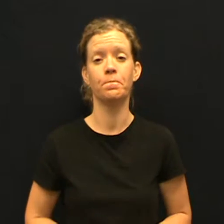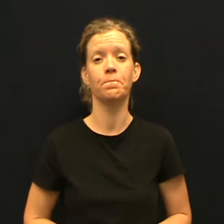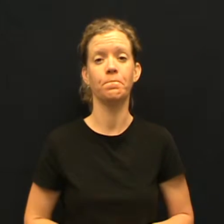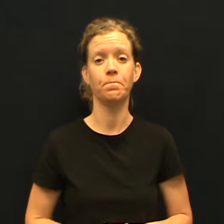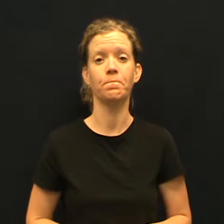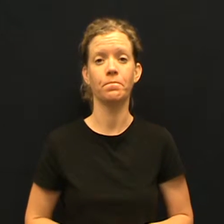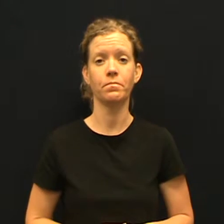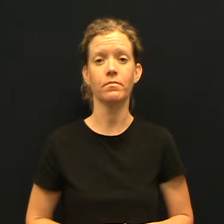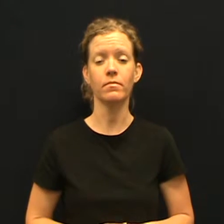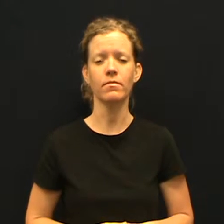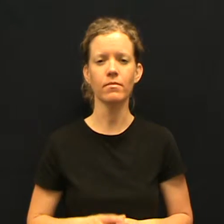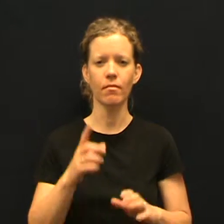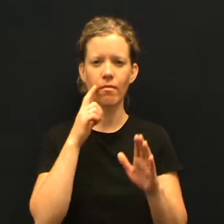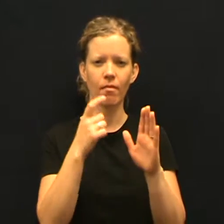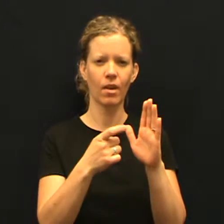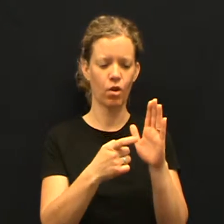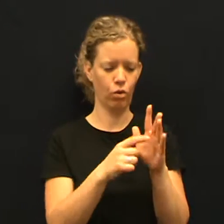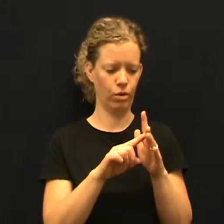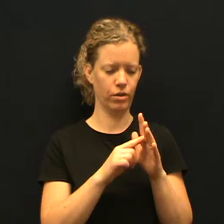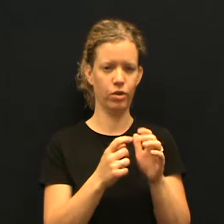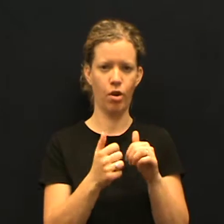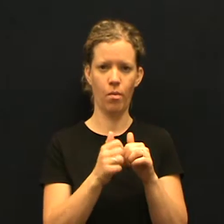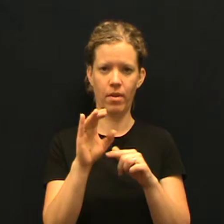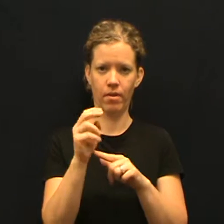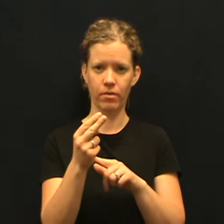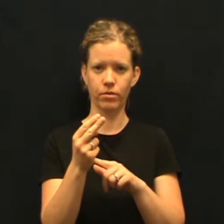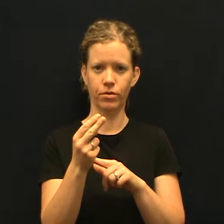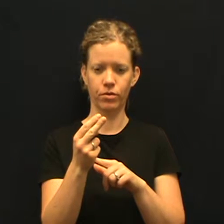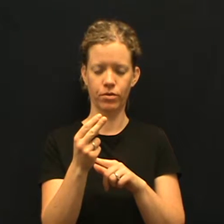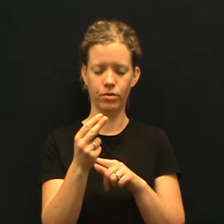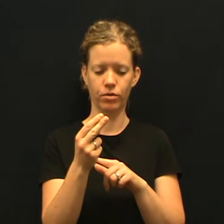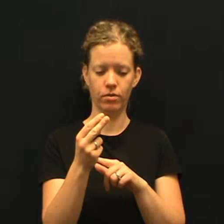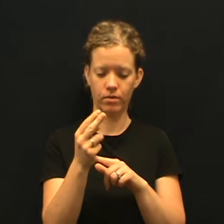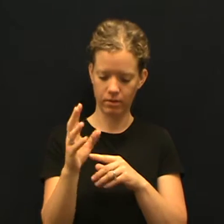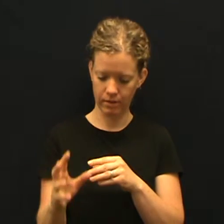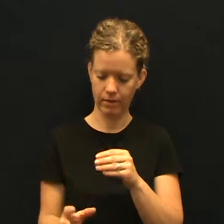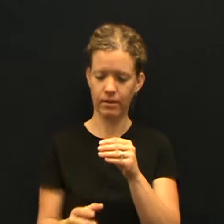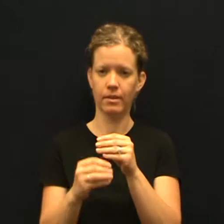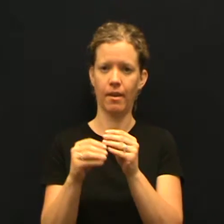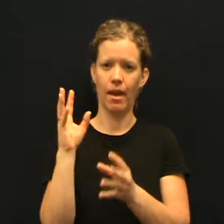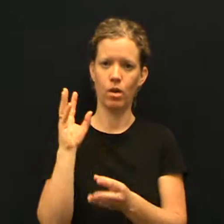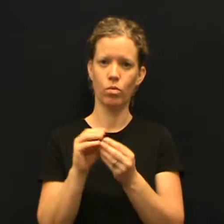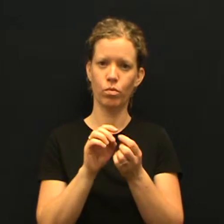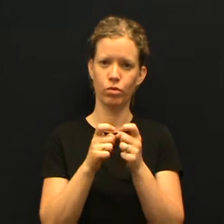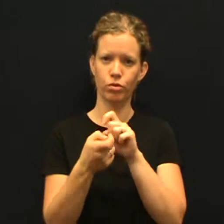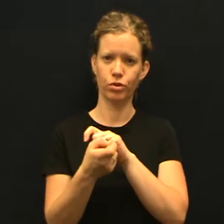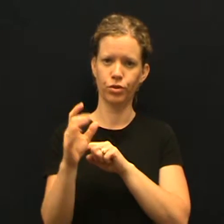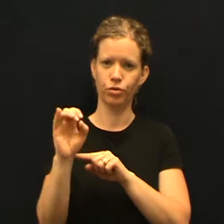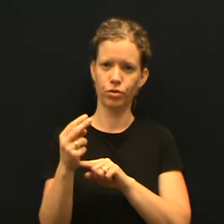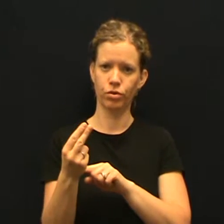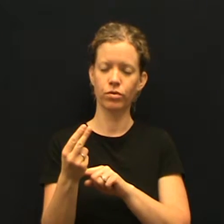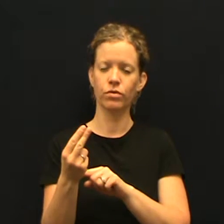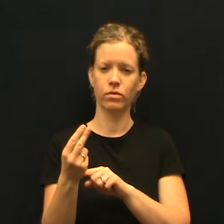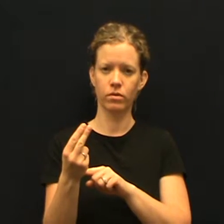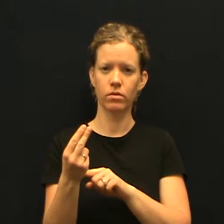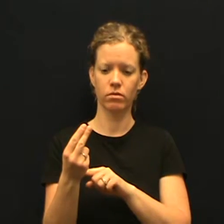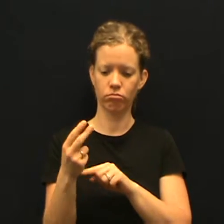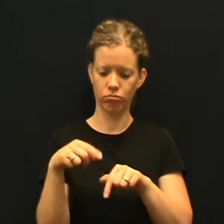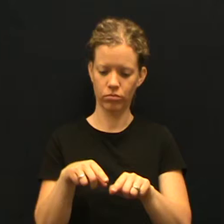we look at what we started with for cash, we add our total change in cash for the year, and we come up